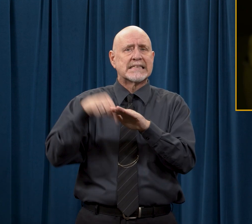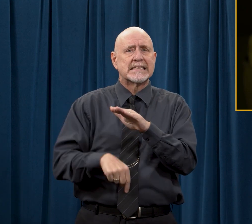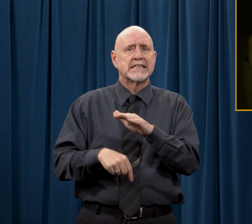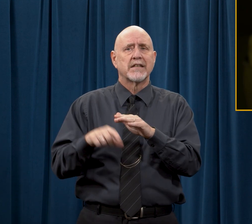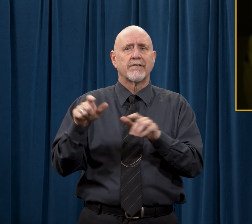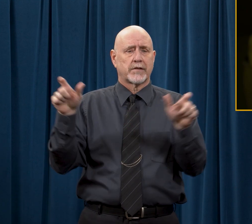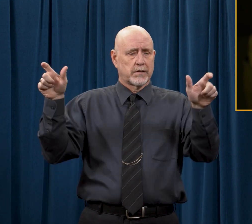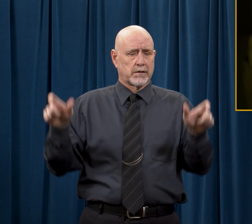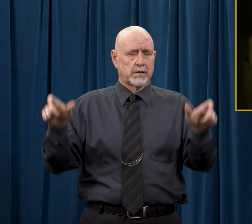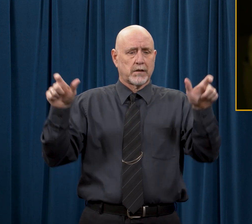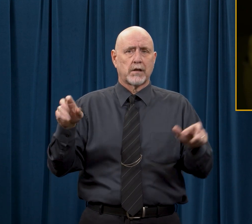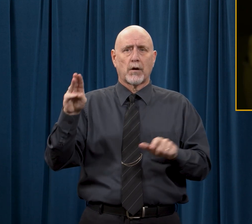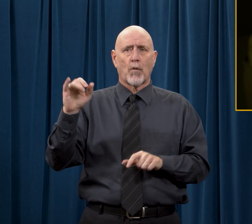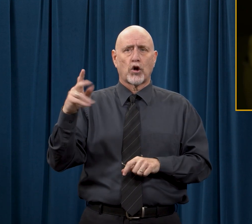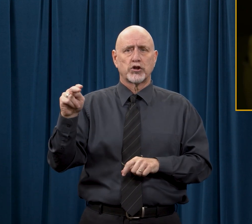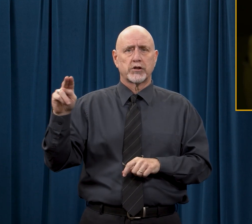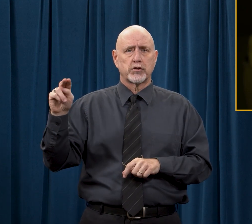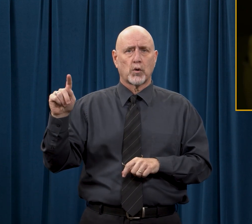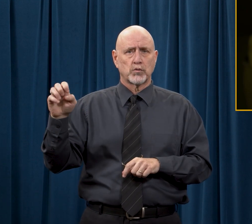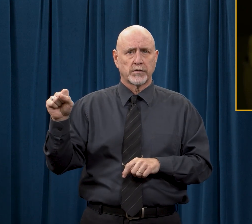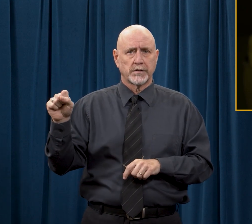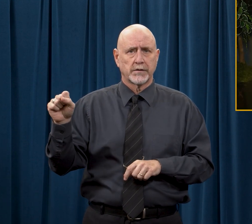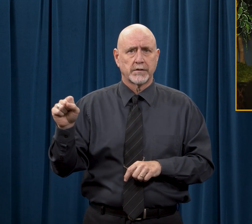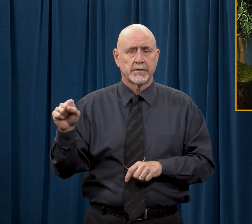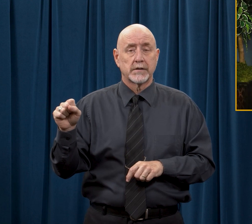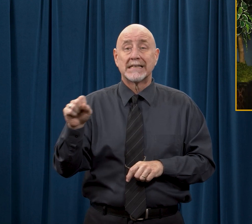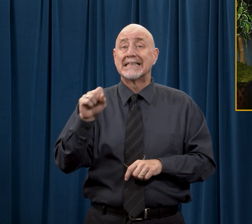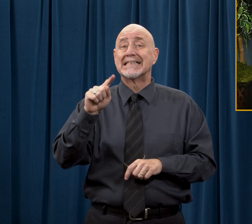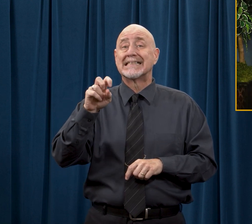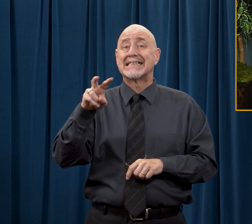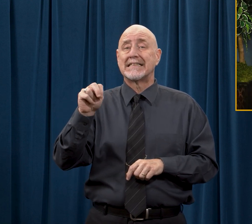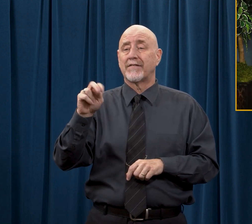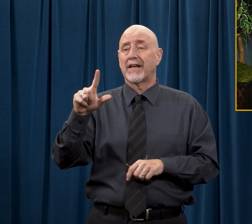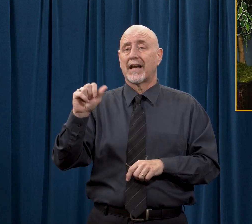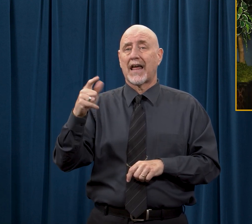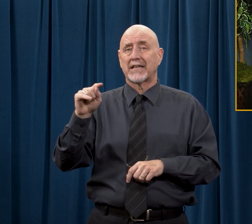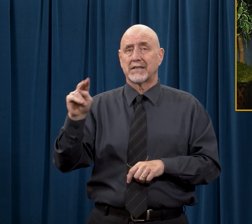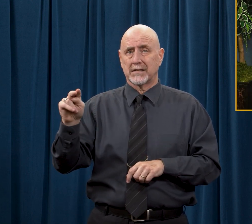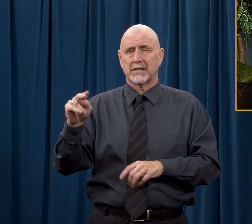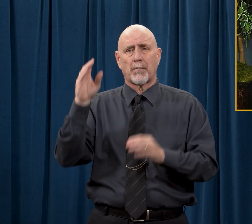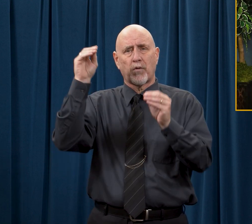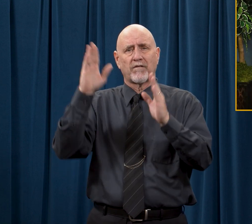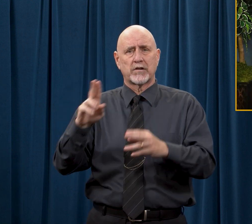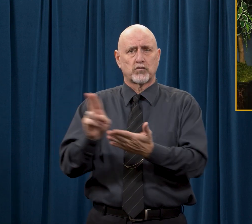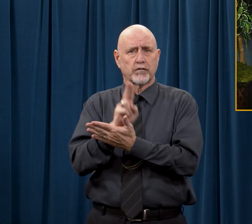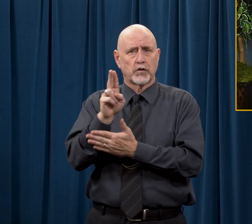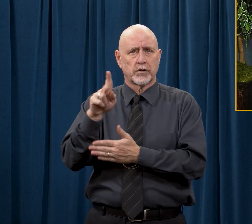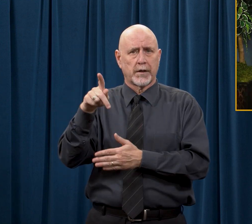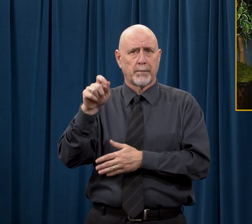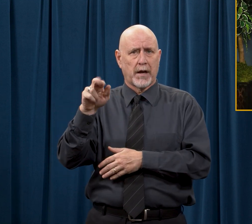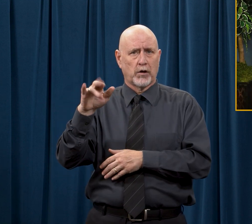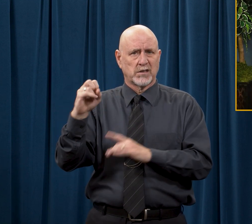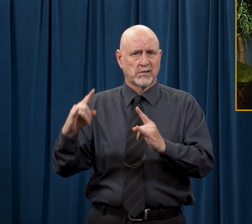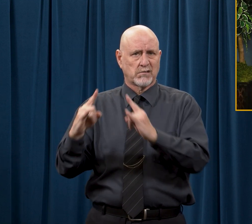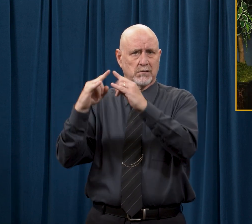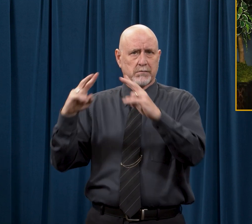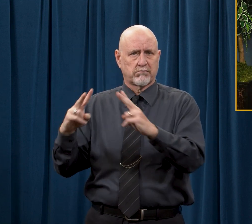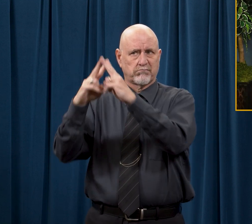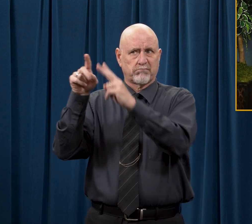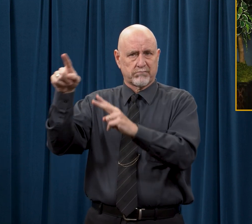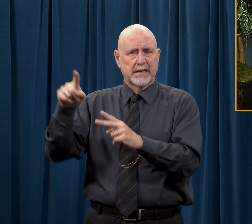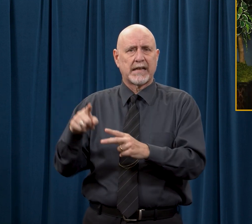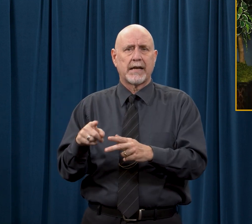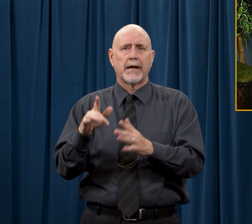included extensive marginal notes. Now, Stephen Langton, a professor at the University of